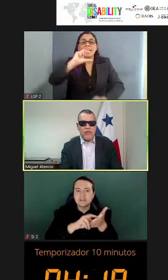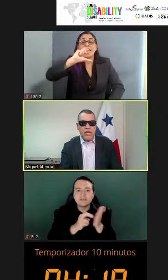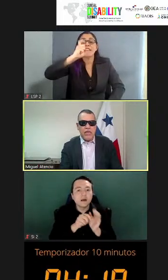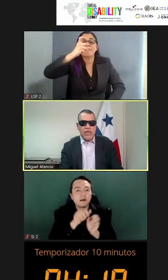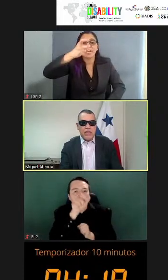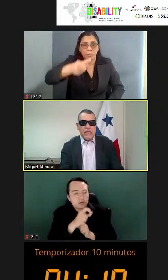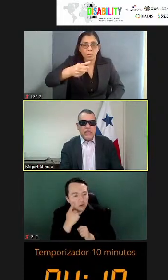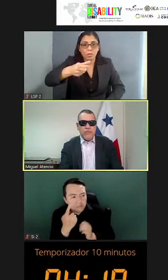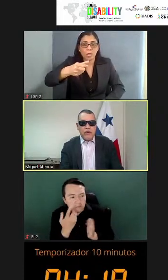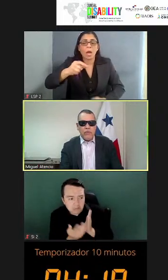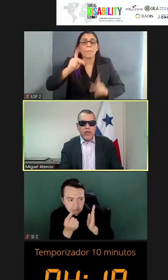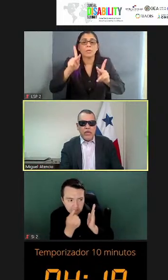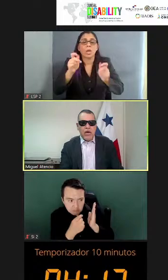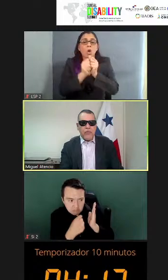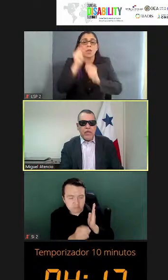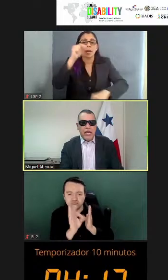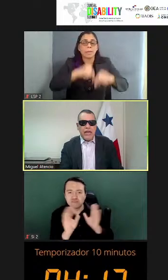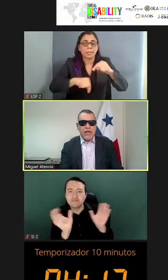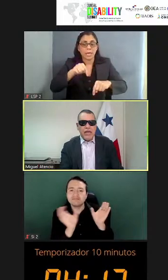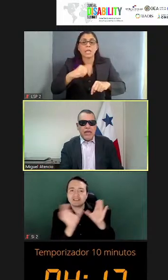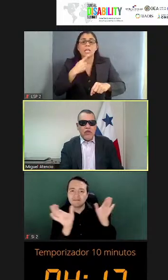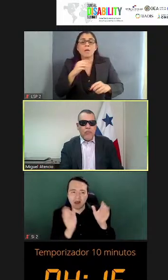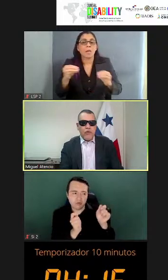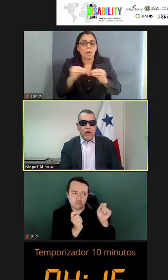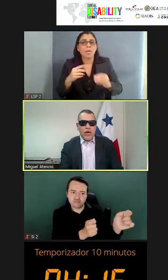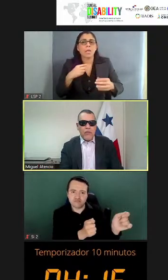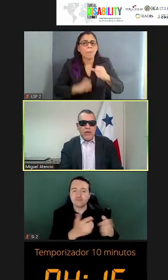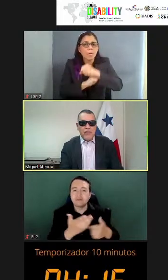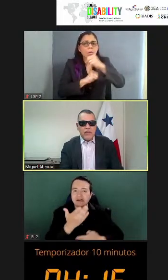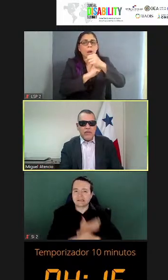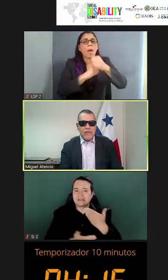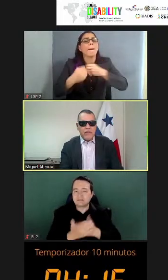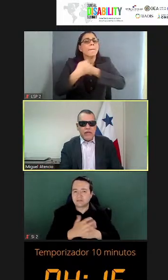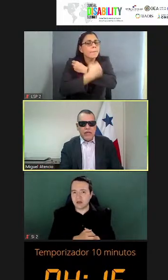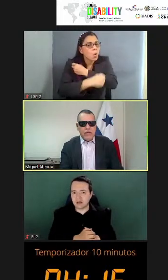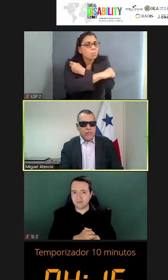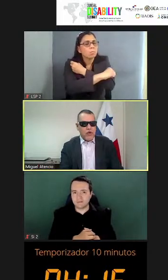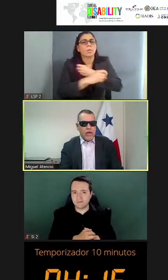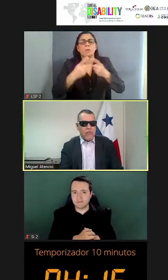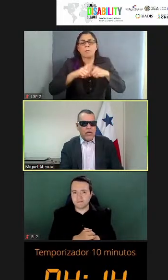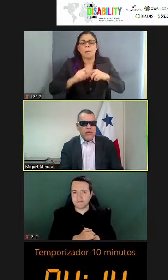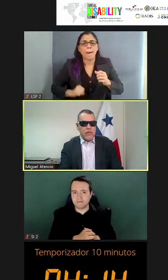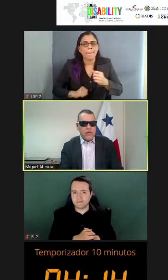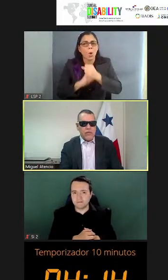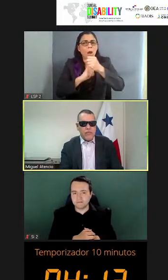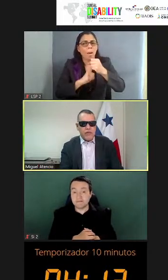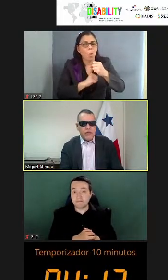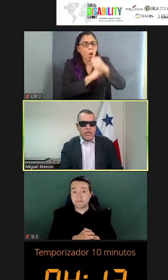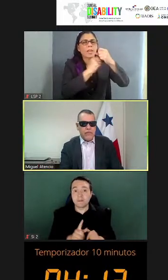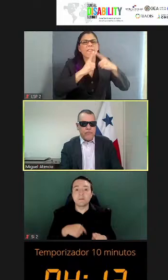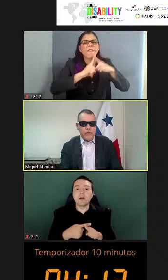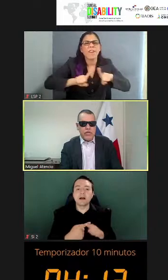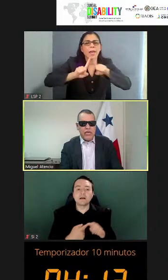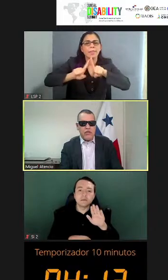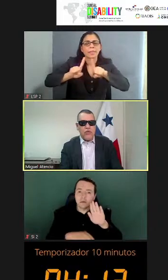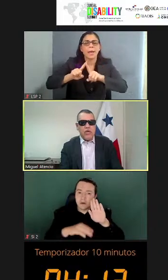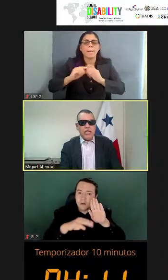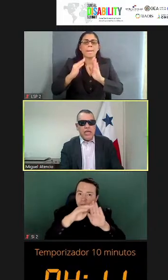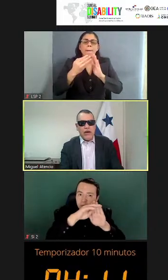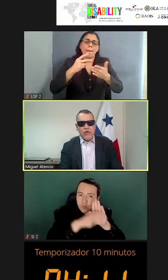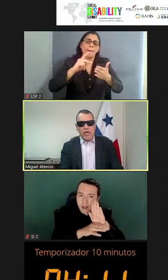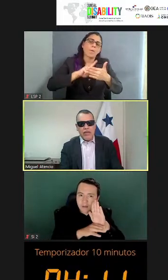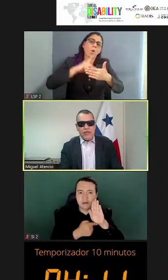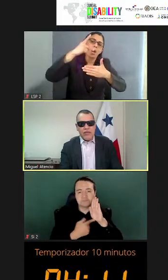with the certification of persons with disabilities and supporting on the programs